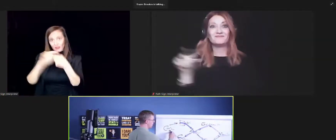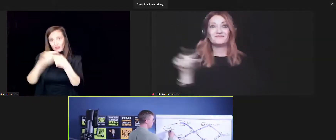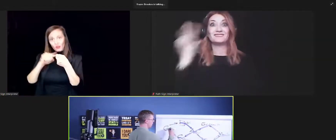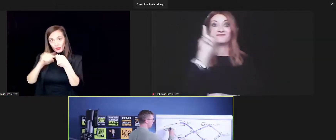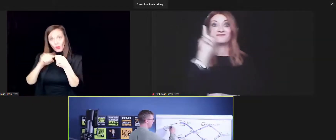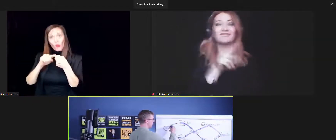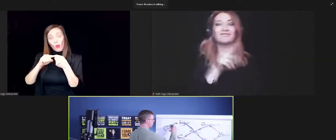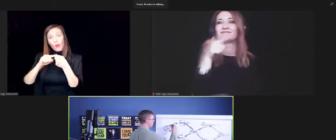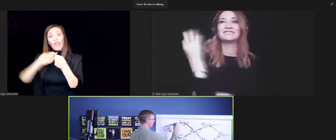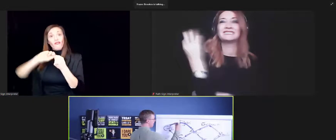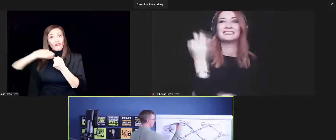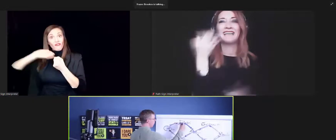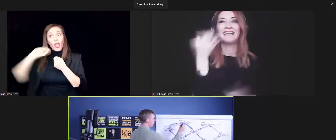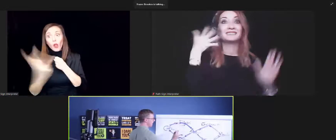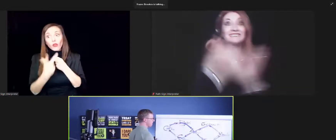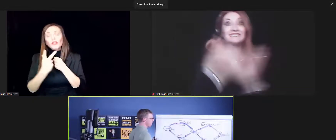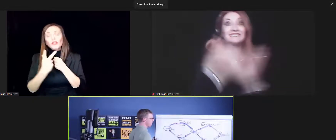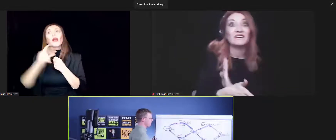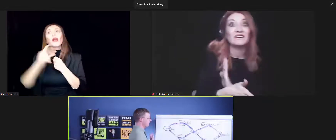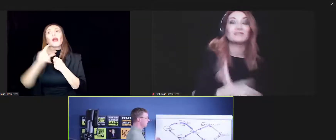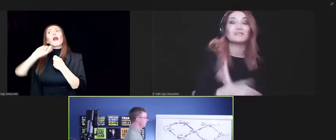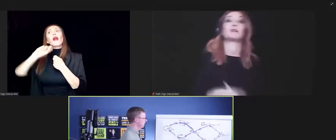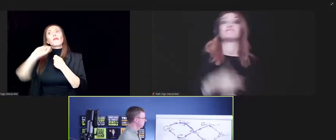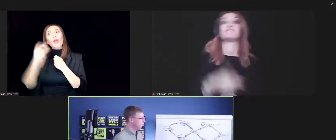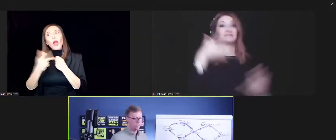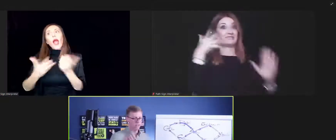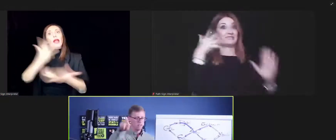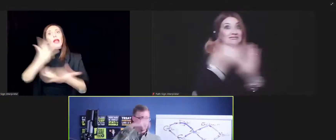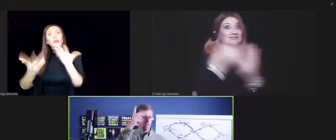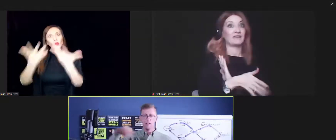experience, confidence, and therefore belief.